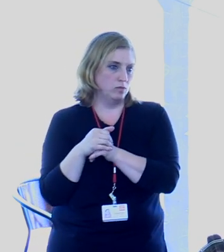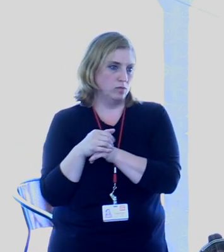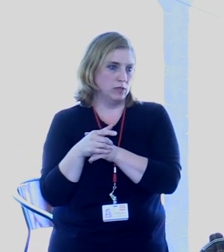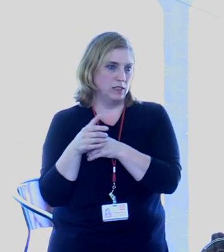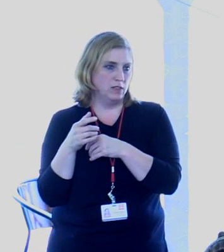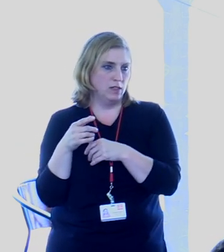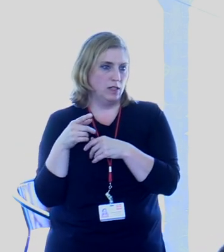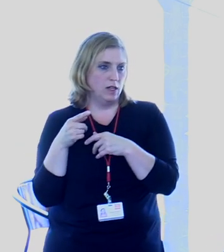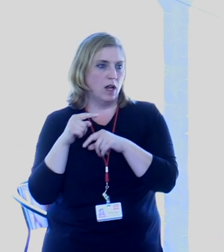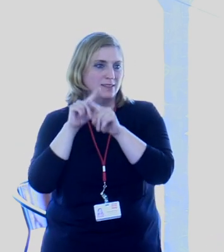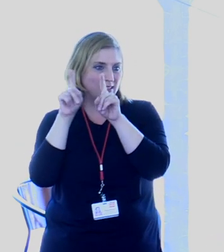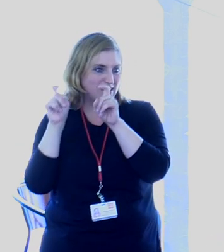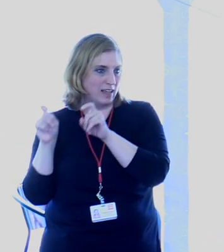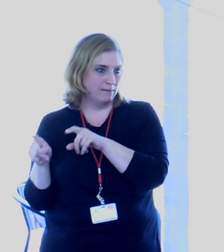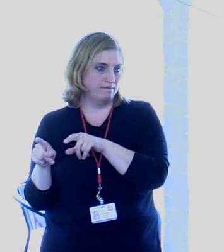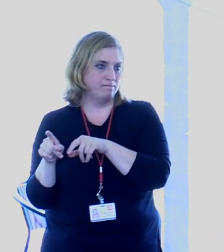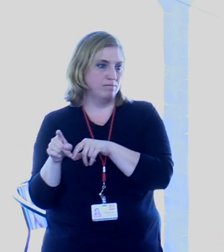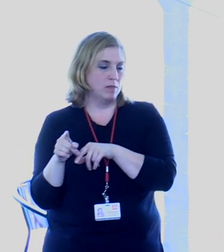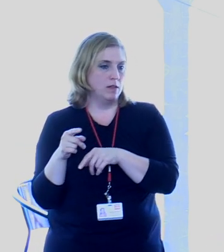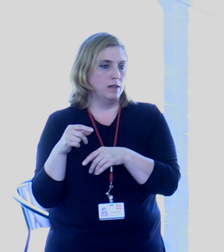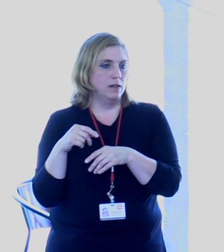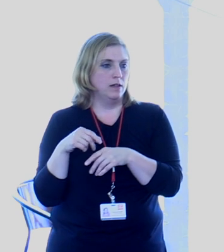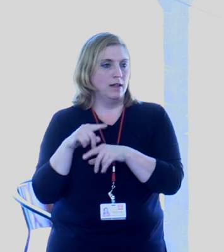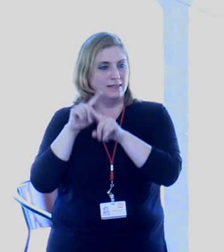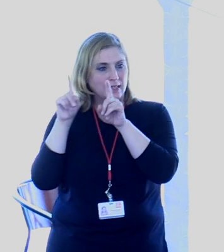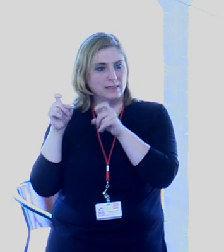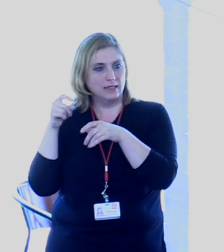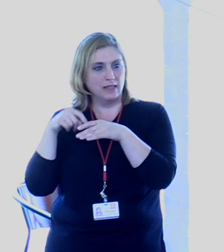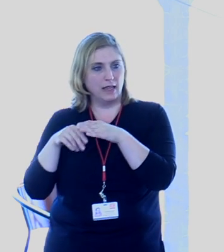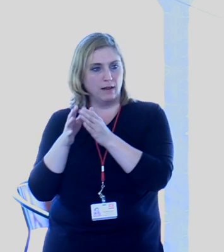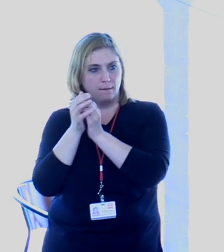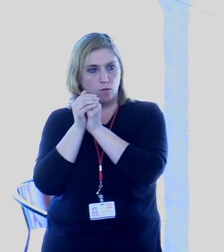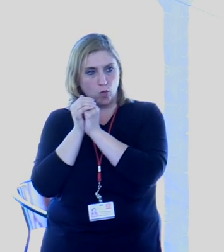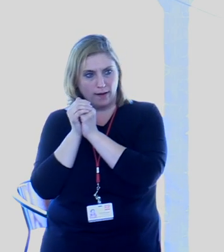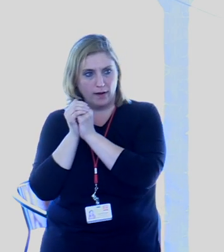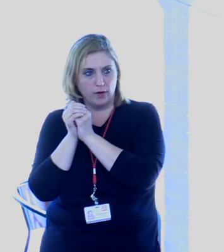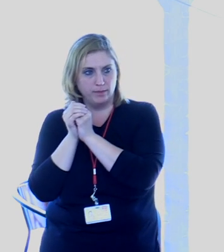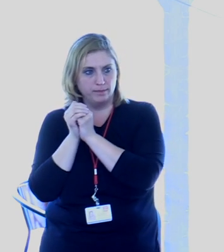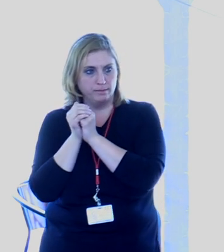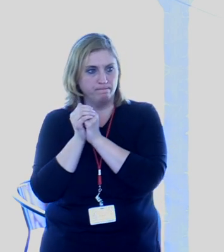Trial, testing, and in particular, testing in prayer.